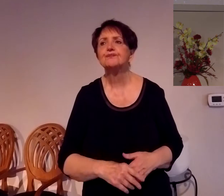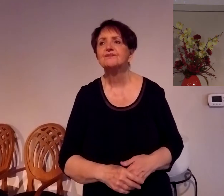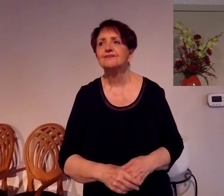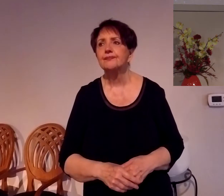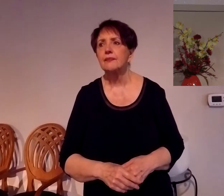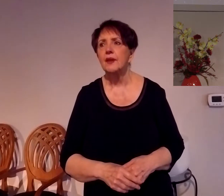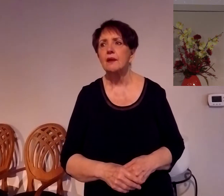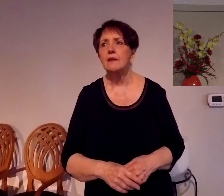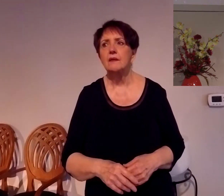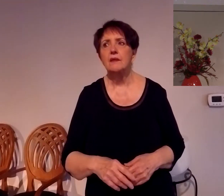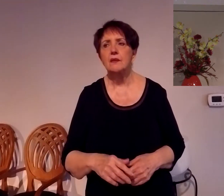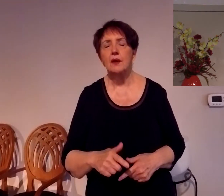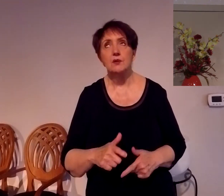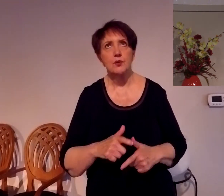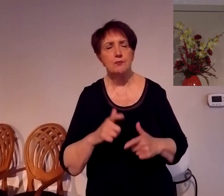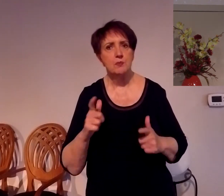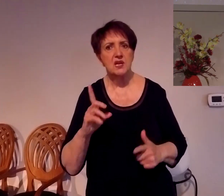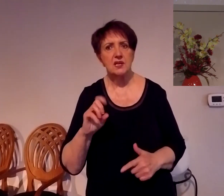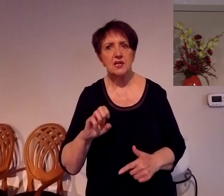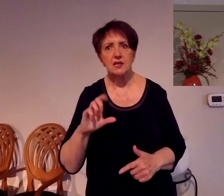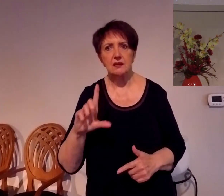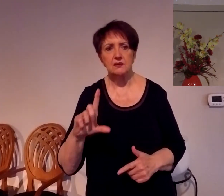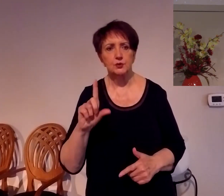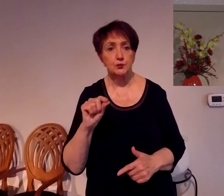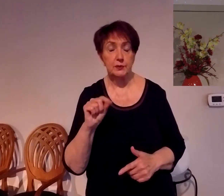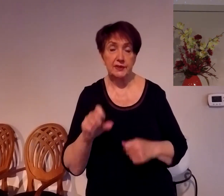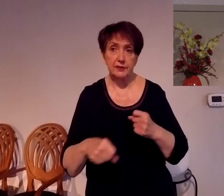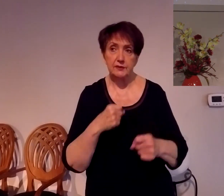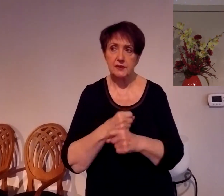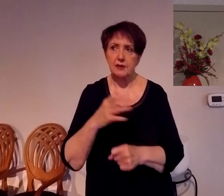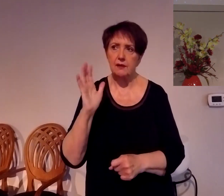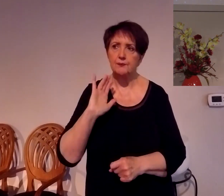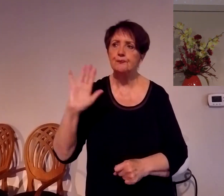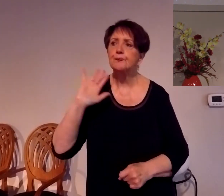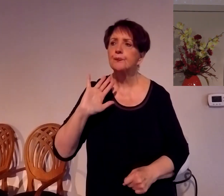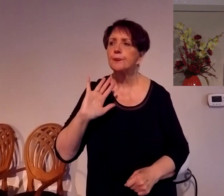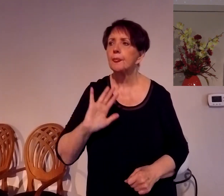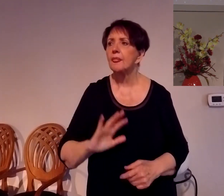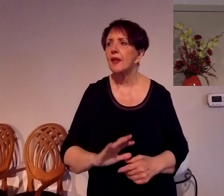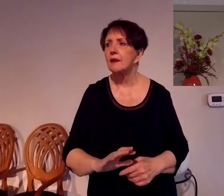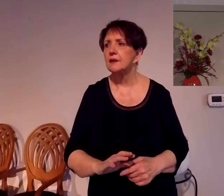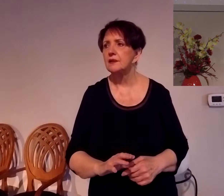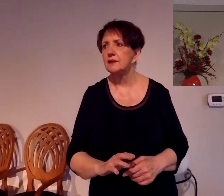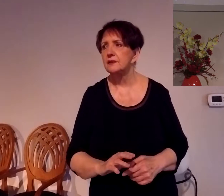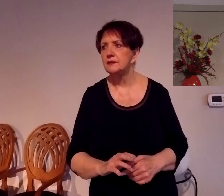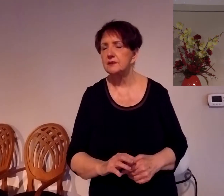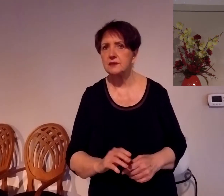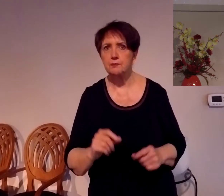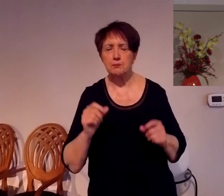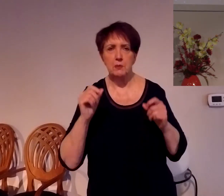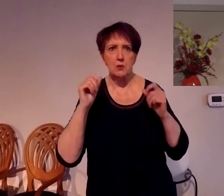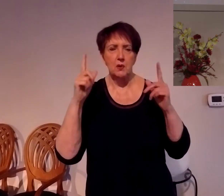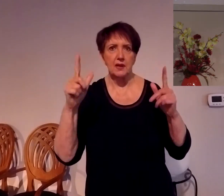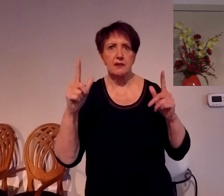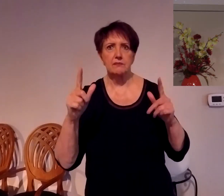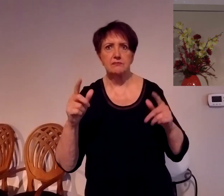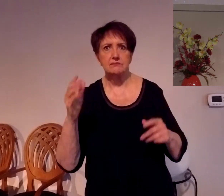That was a big thing that happened in my life 20 years ago. This be awake, be aware, get